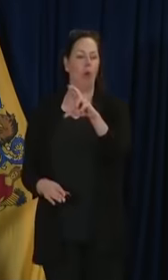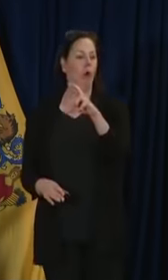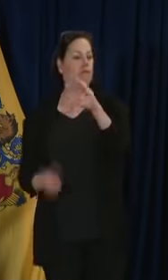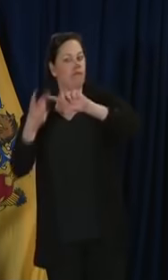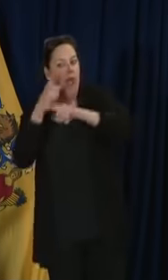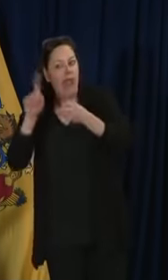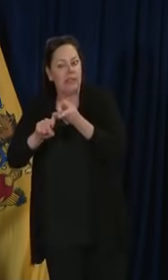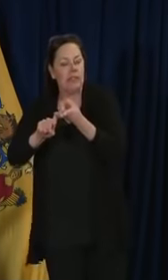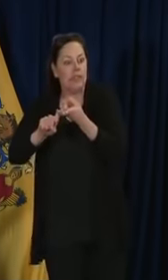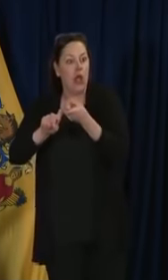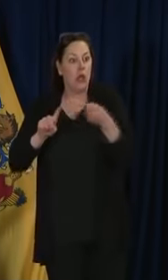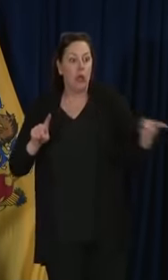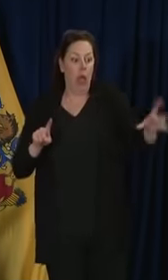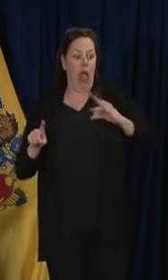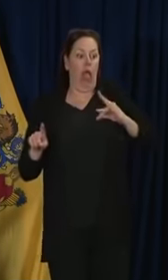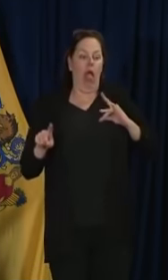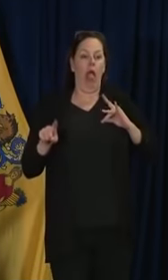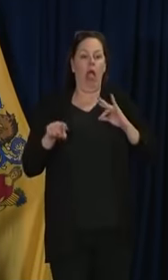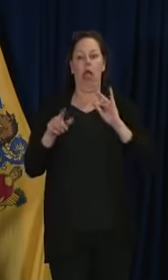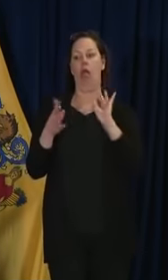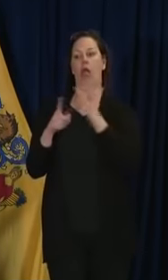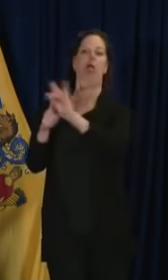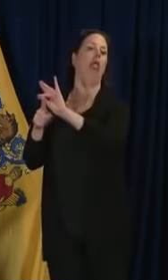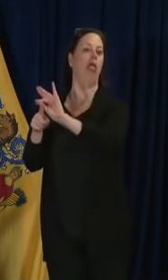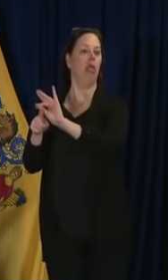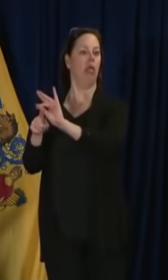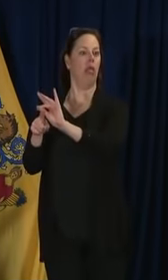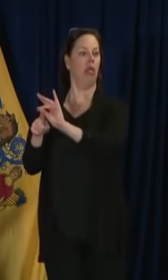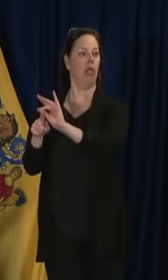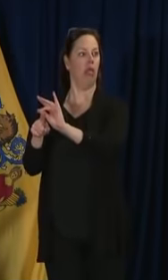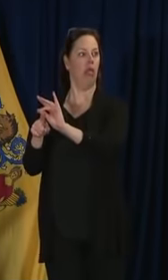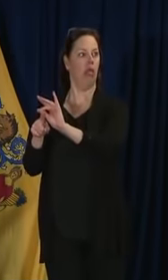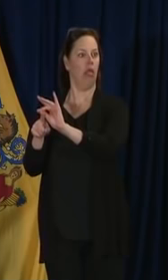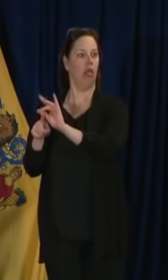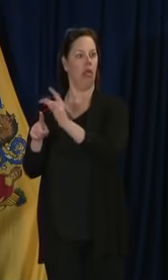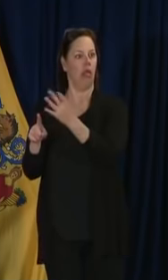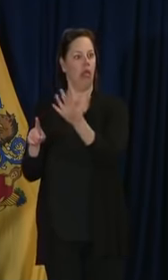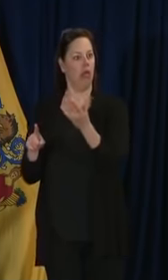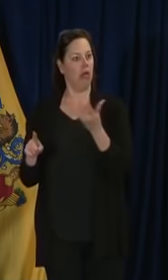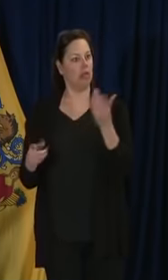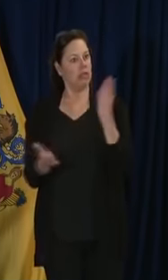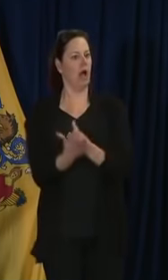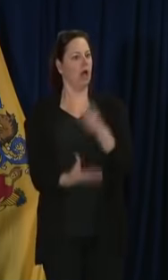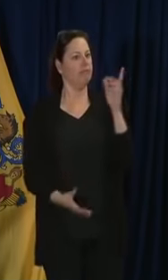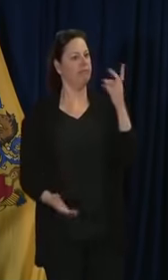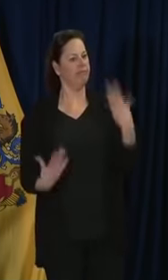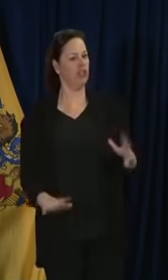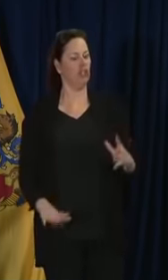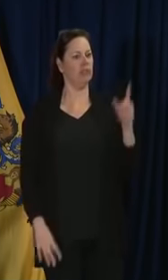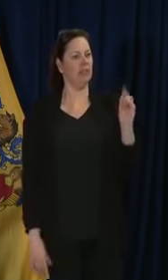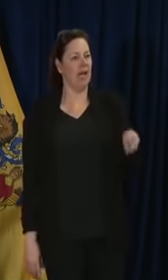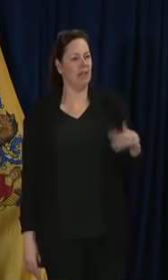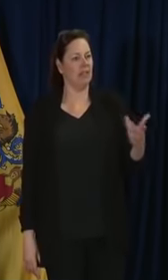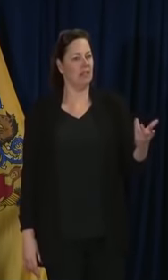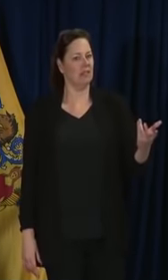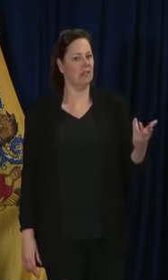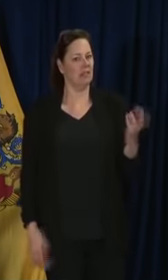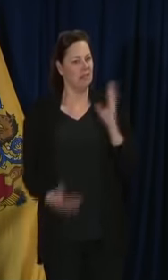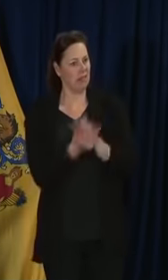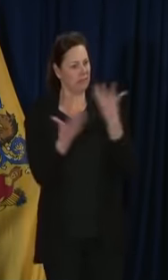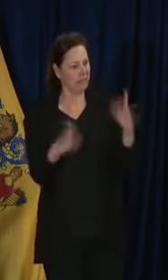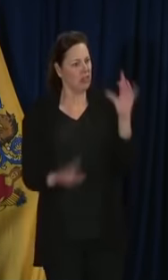you unwittingly are putting their lives at risk. We have got to put an end to this business as usual.